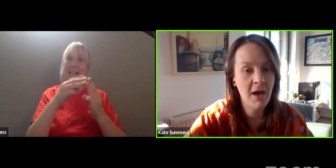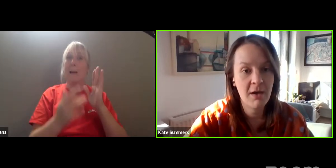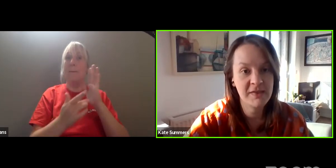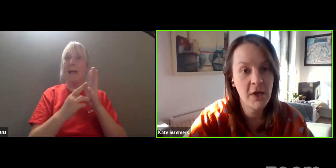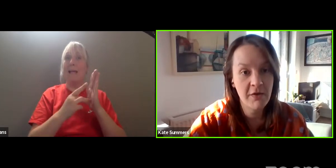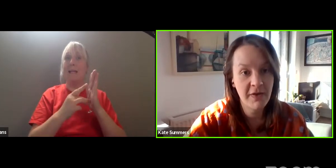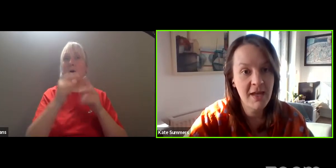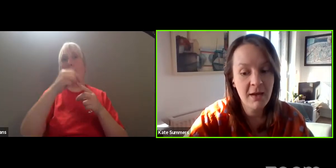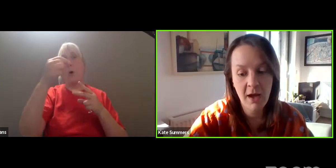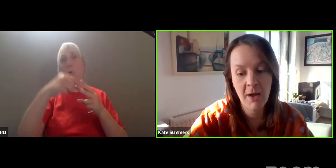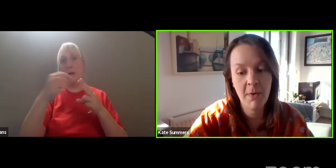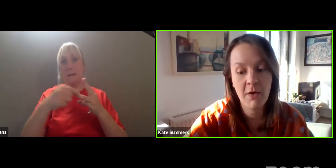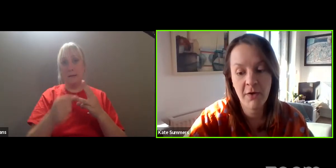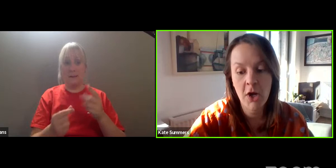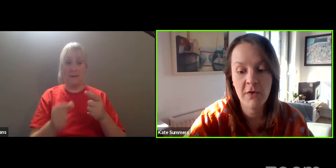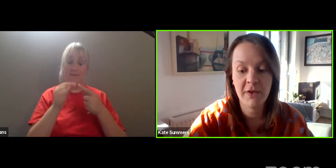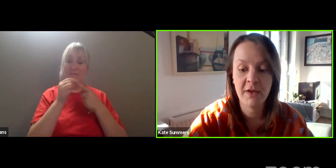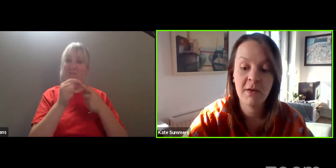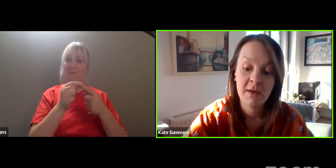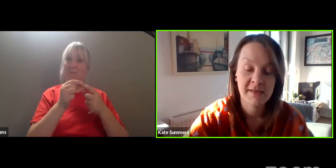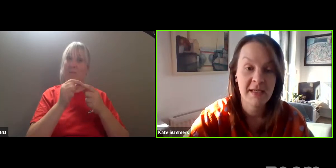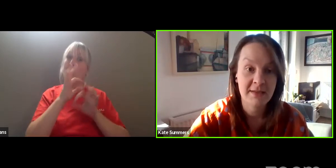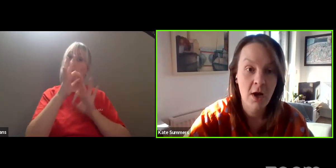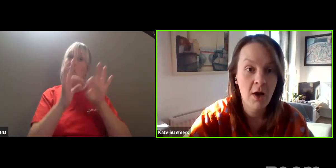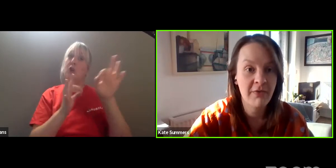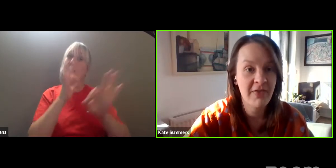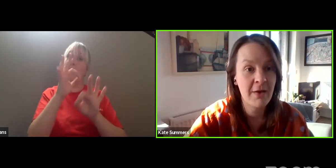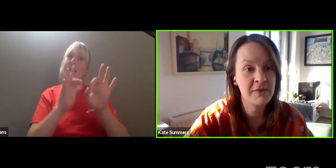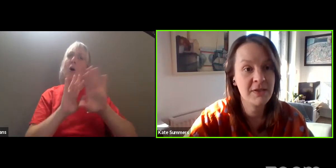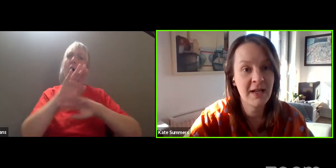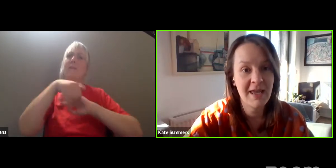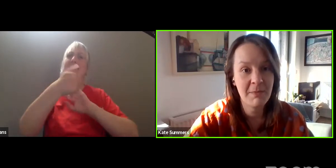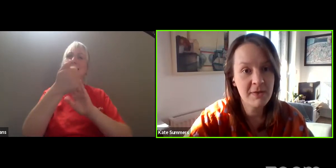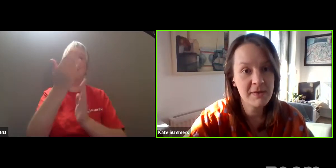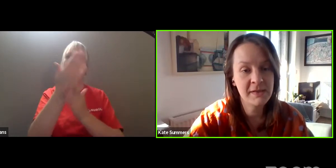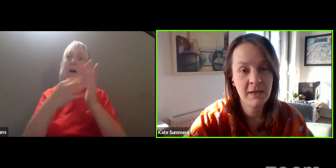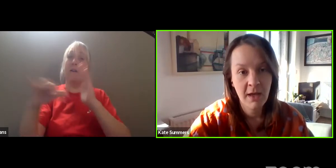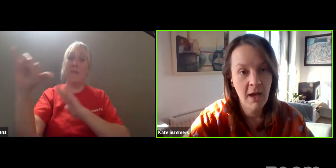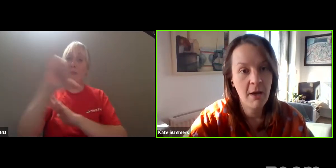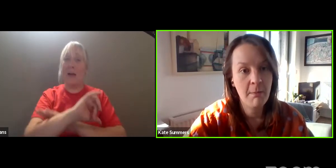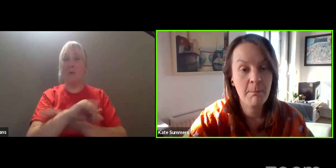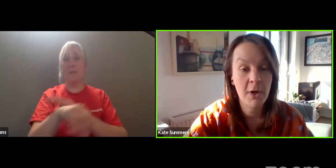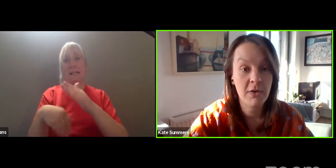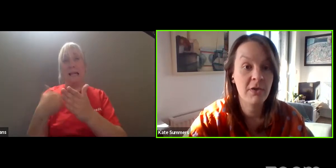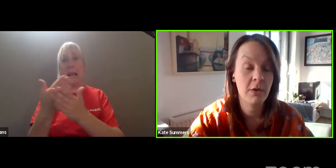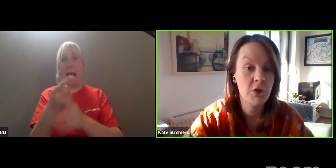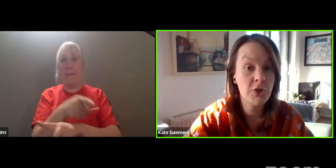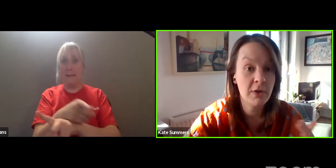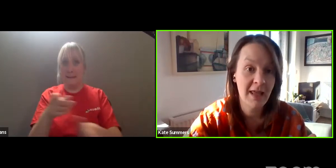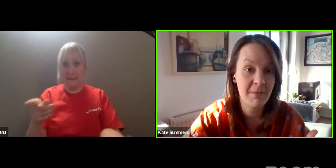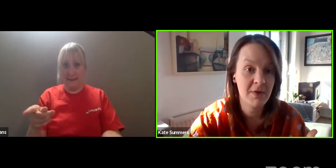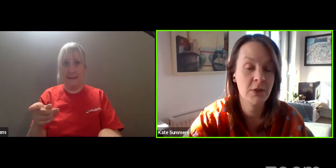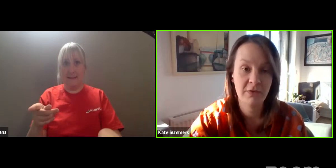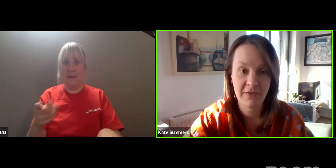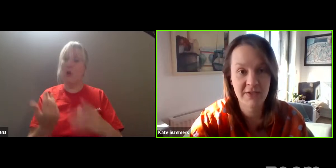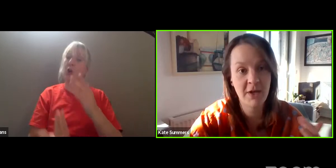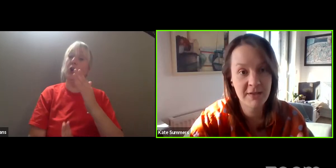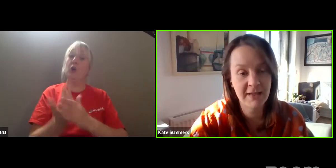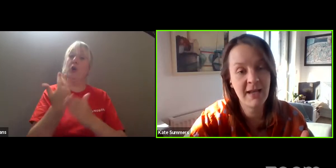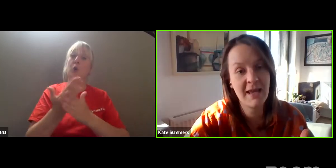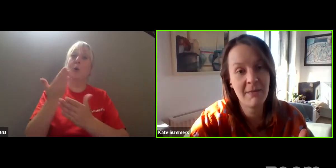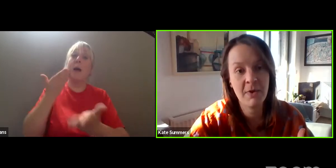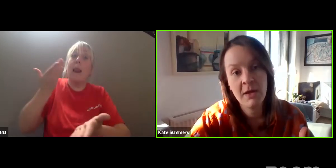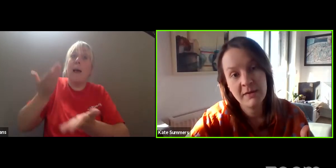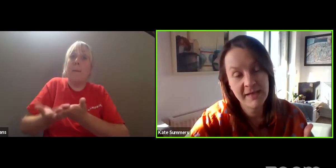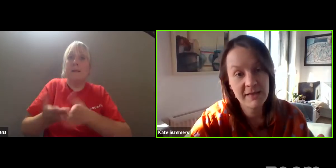big survey of over 6,500 claimants, both new claimants who have